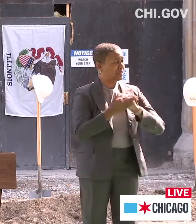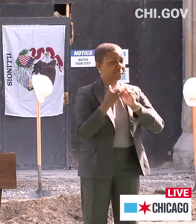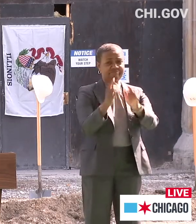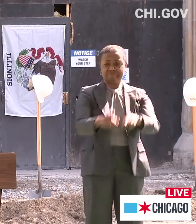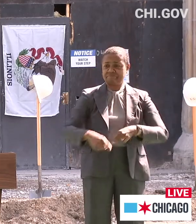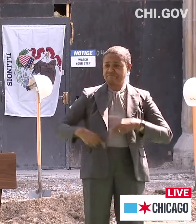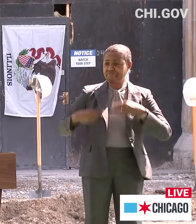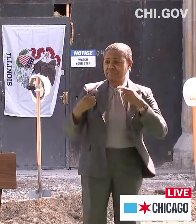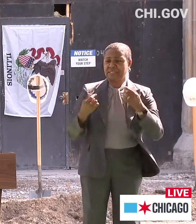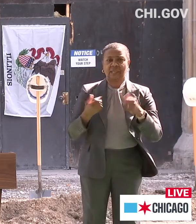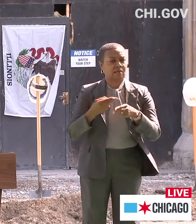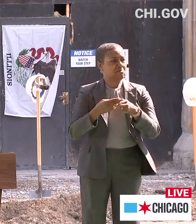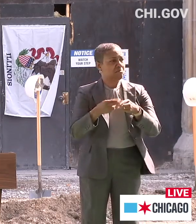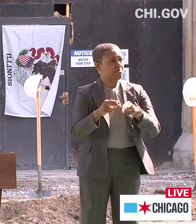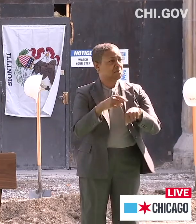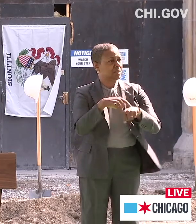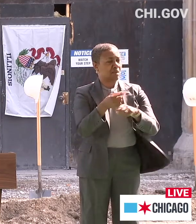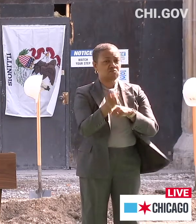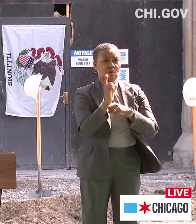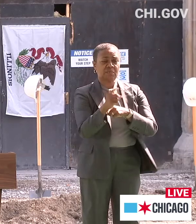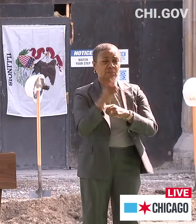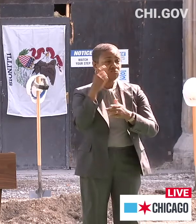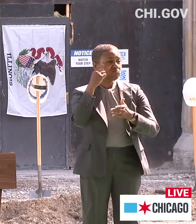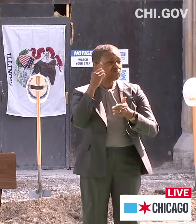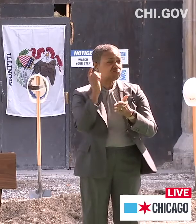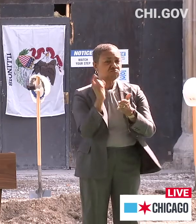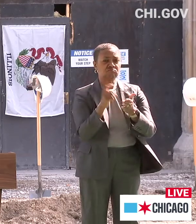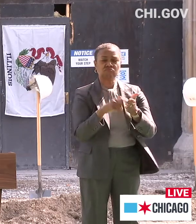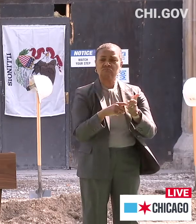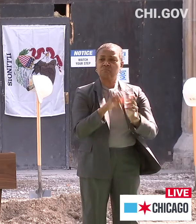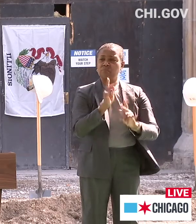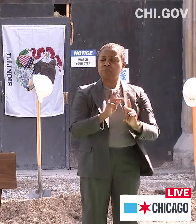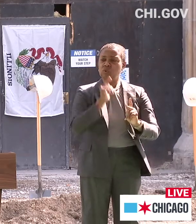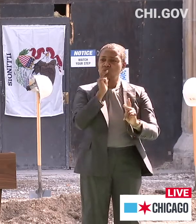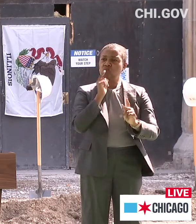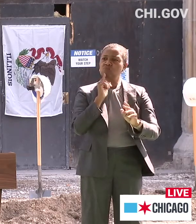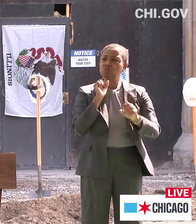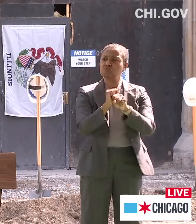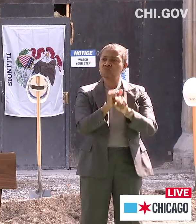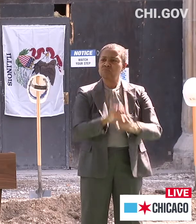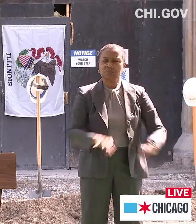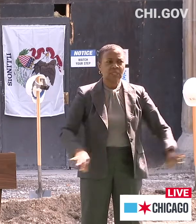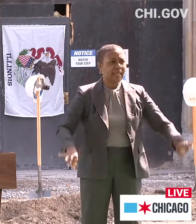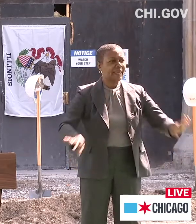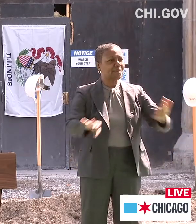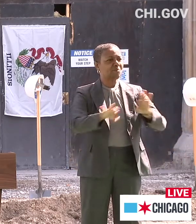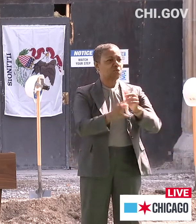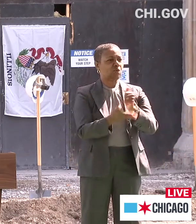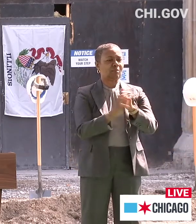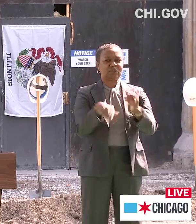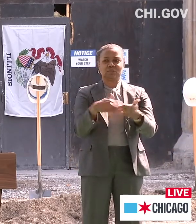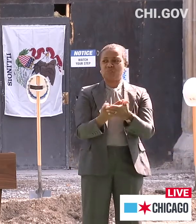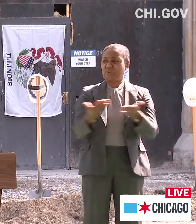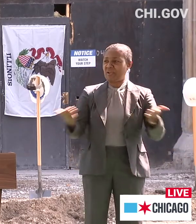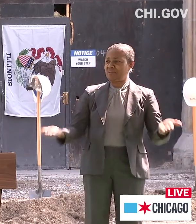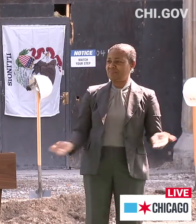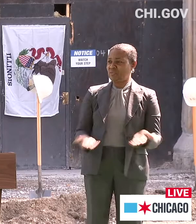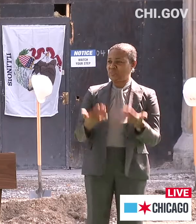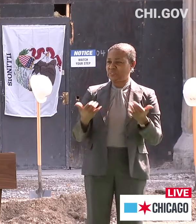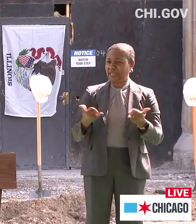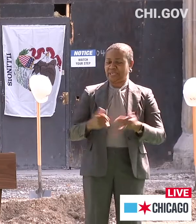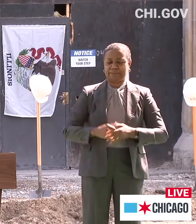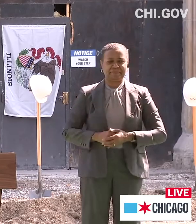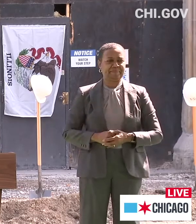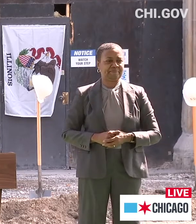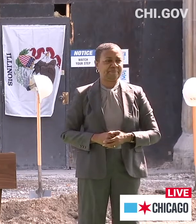want to take just a minute to recognize the people who have been so important to getting us to today.